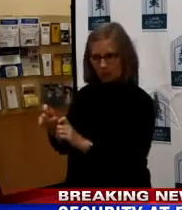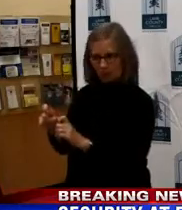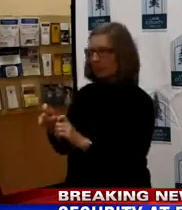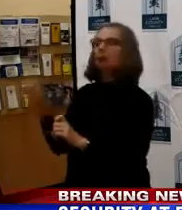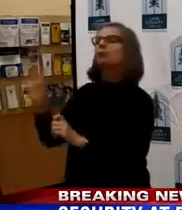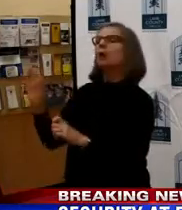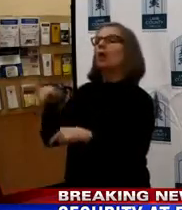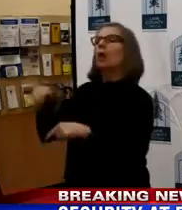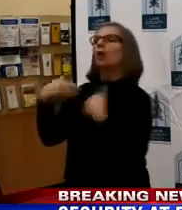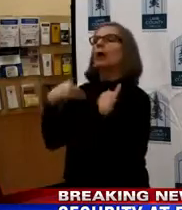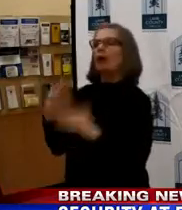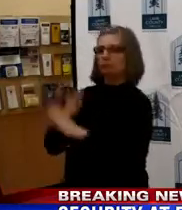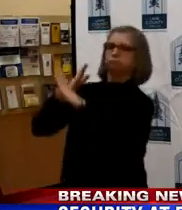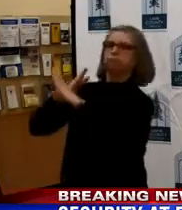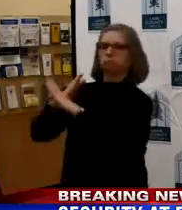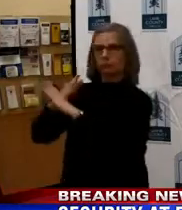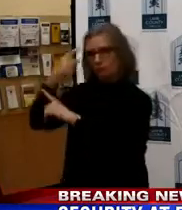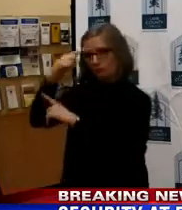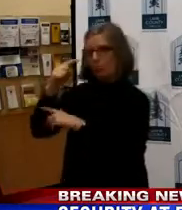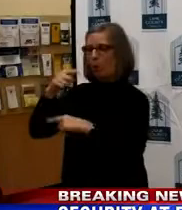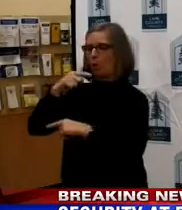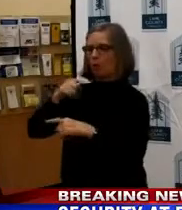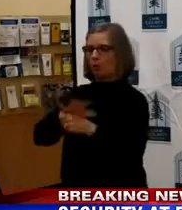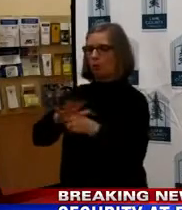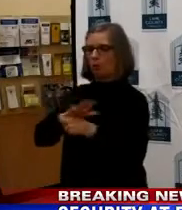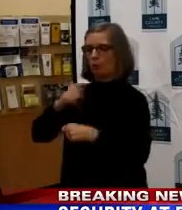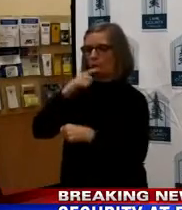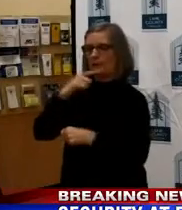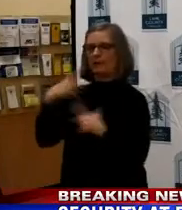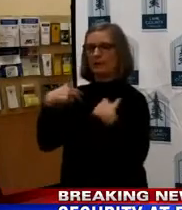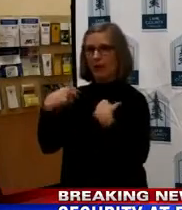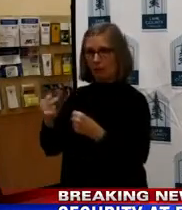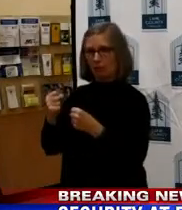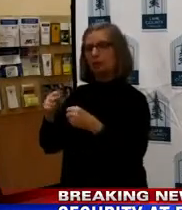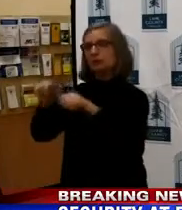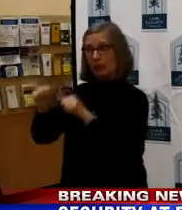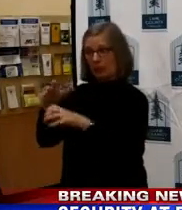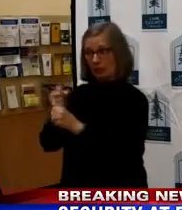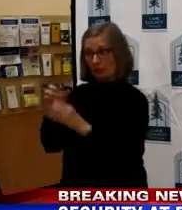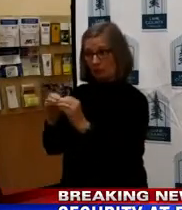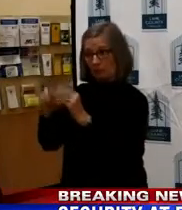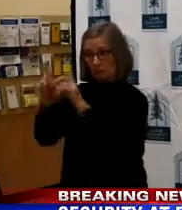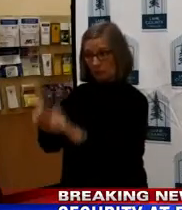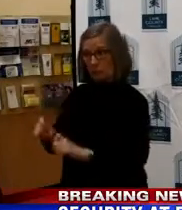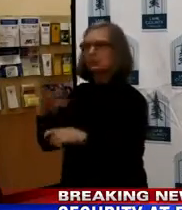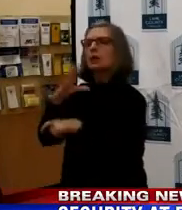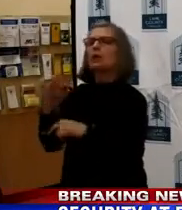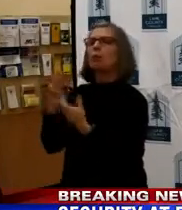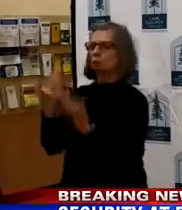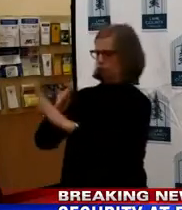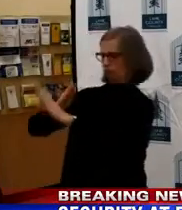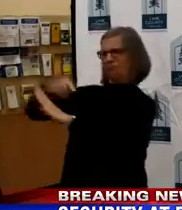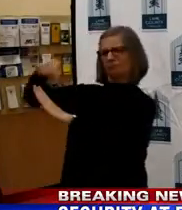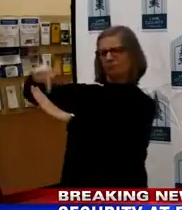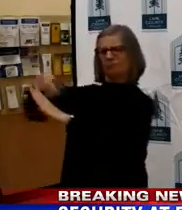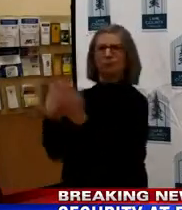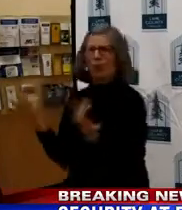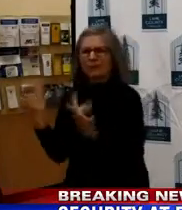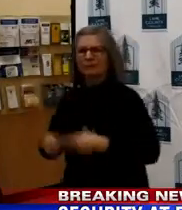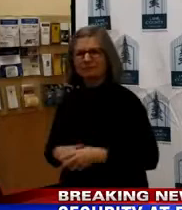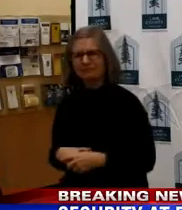roadblocks for local public health to attain more tests, and what are the roadblocks, or what would those roadblocks